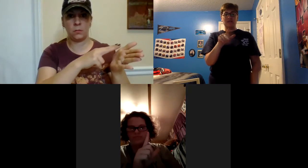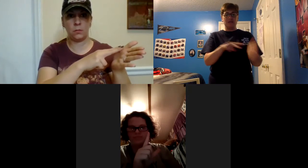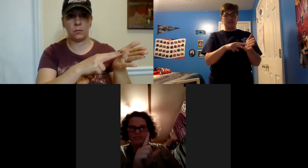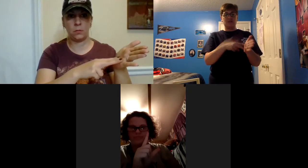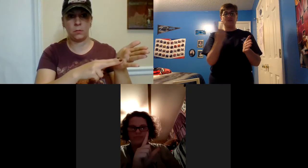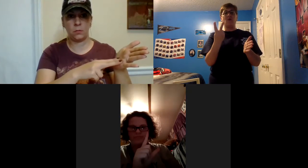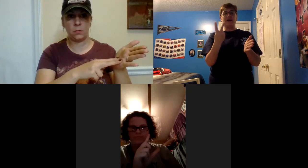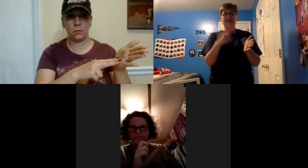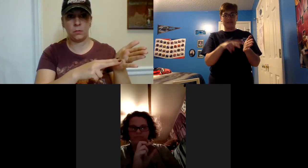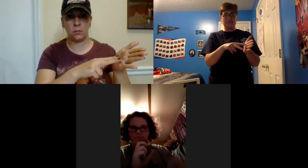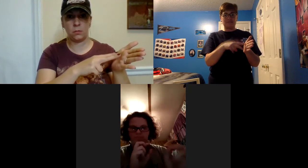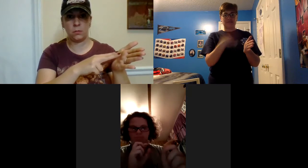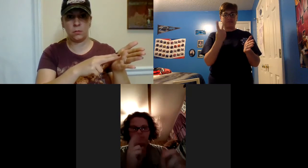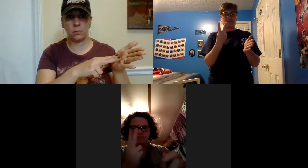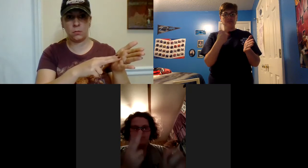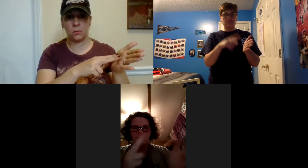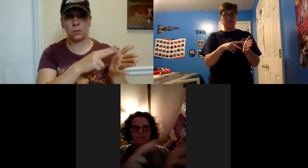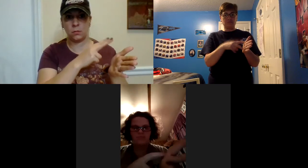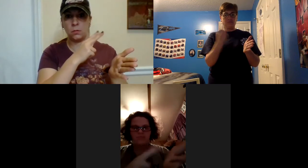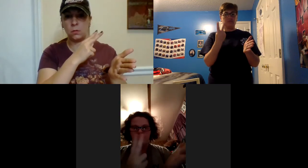week? So twice.